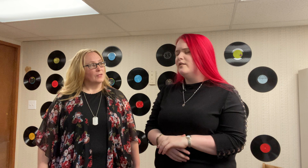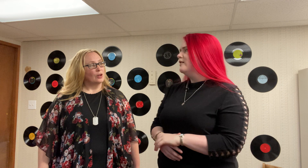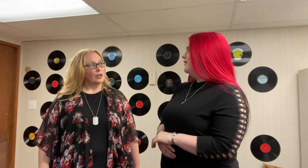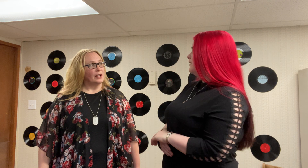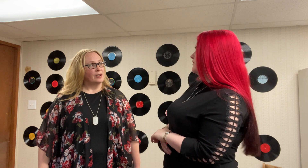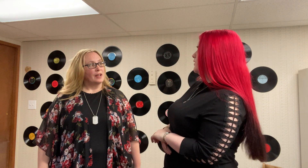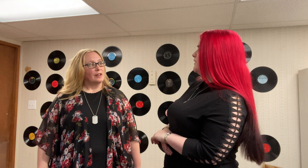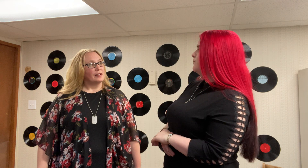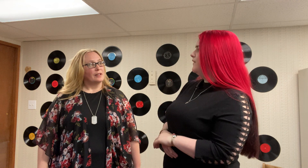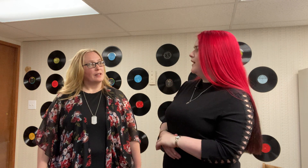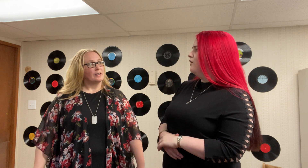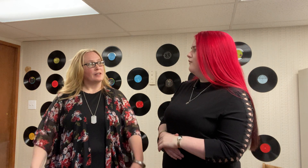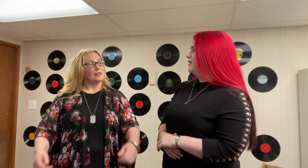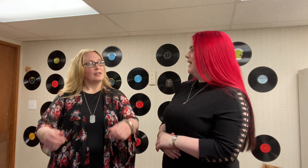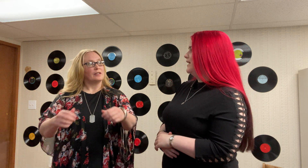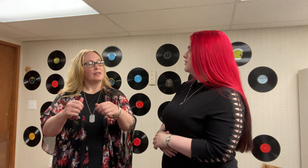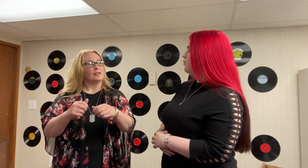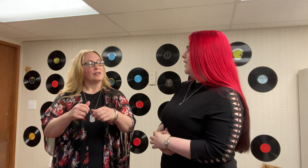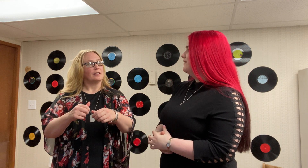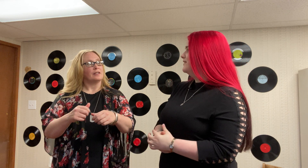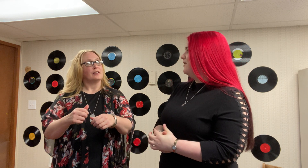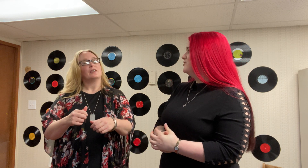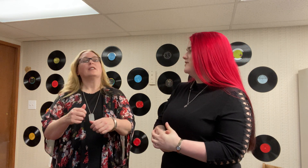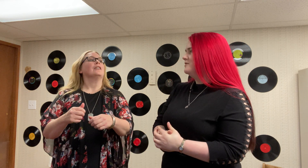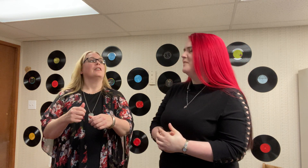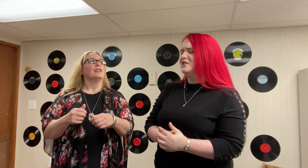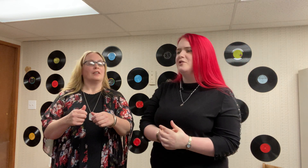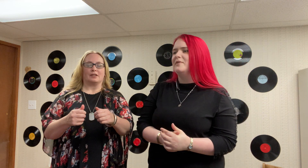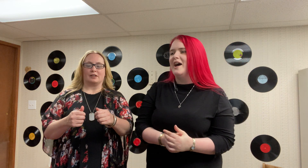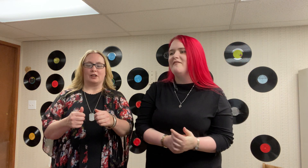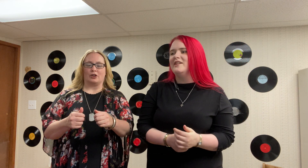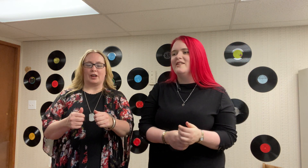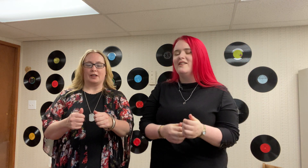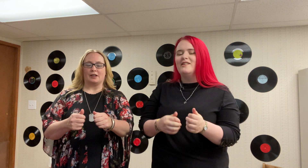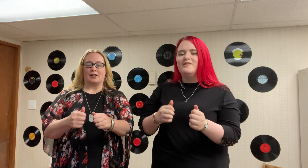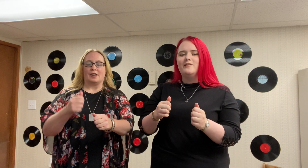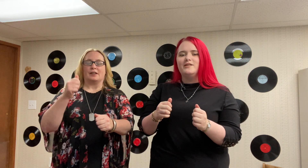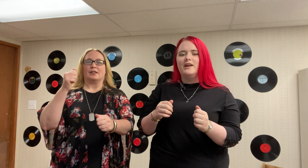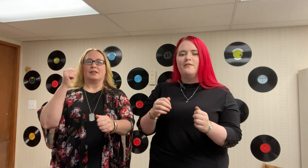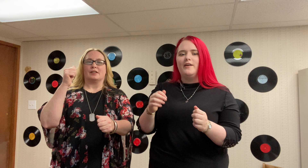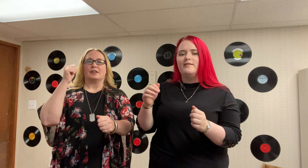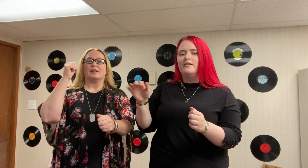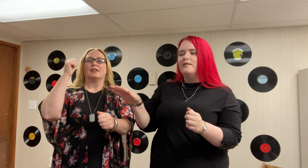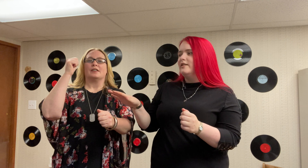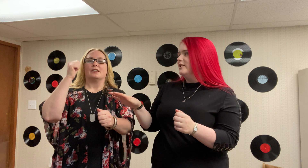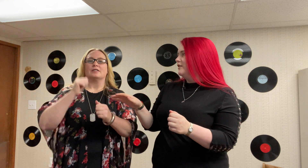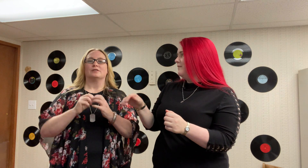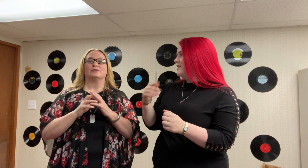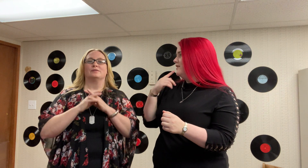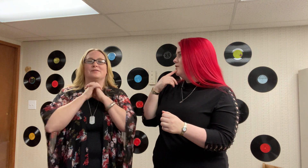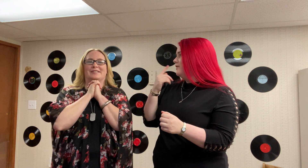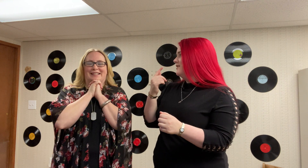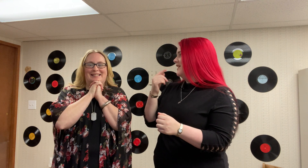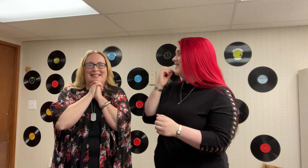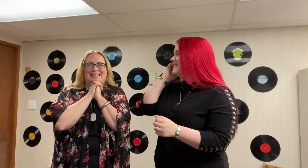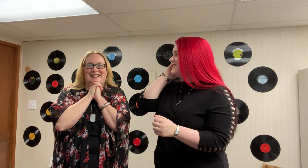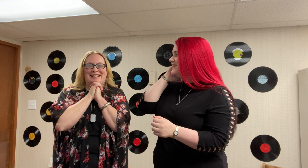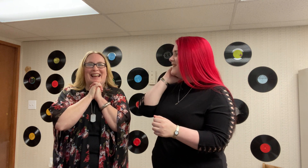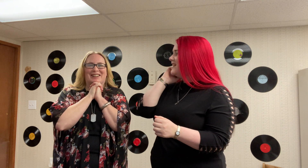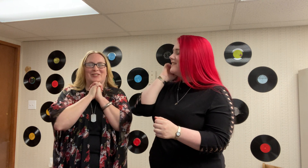Okay. So let's run that over like twice now just to make sure we have it. Okay. So together that's, can you let me do the singing? Yeah, go for